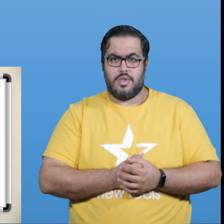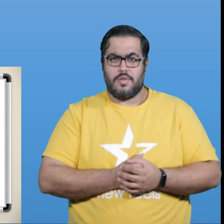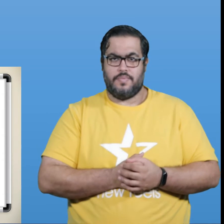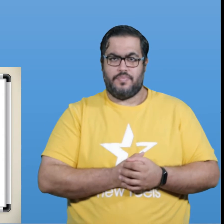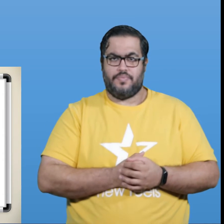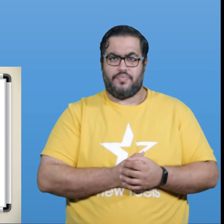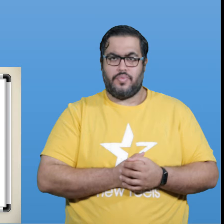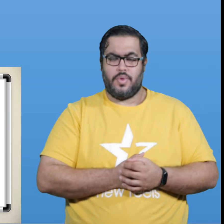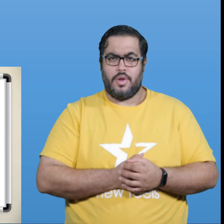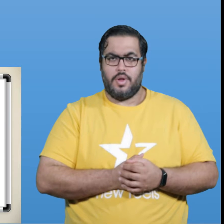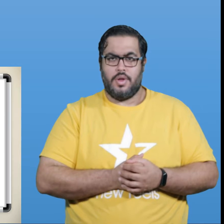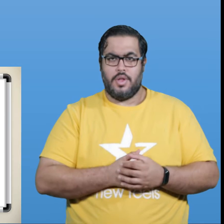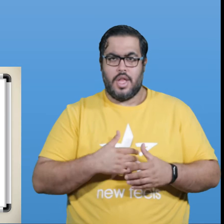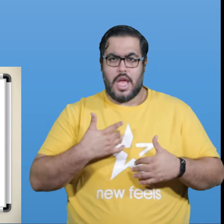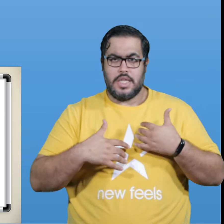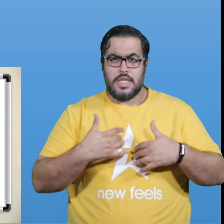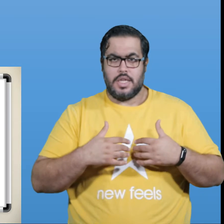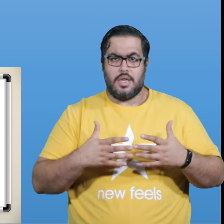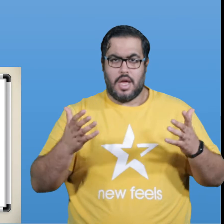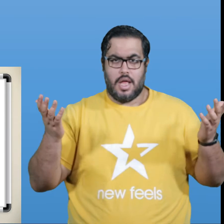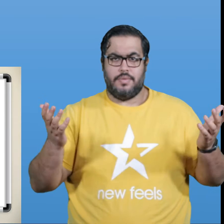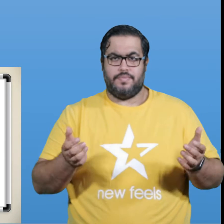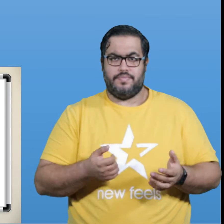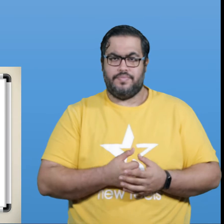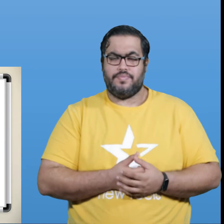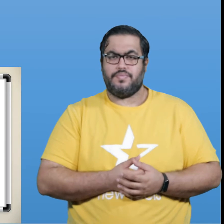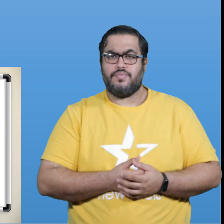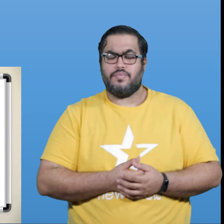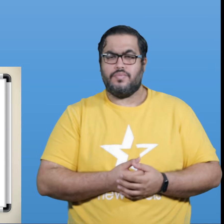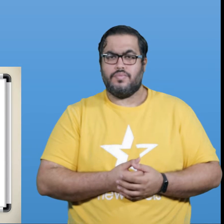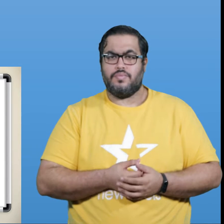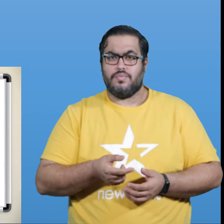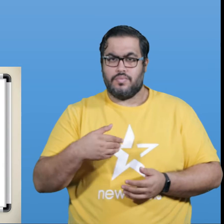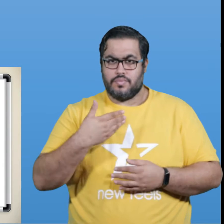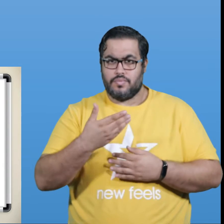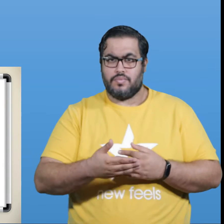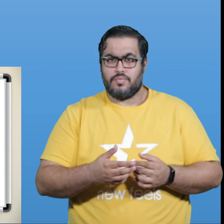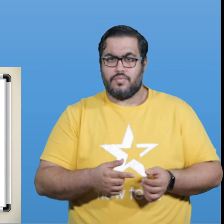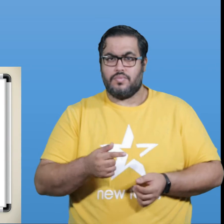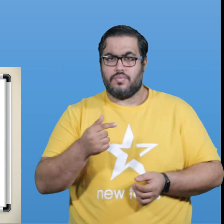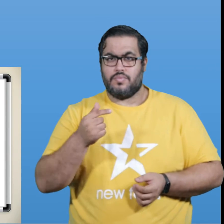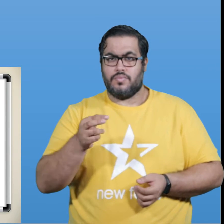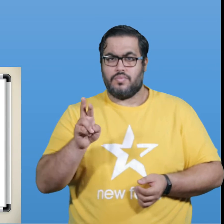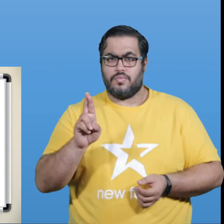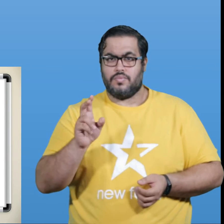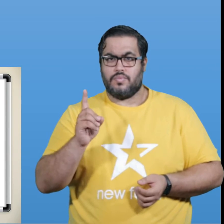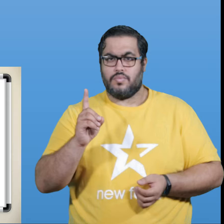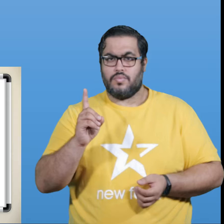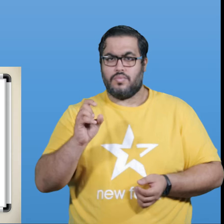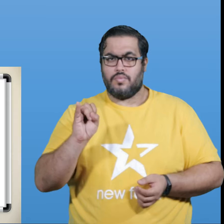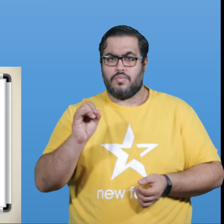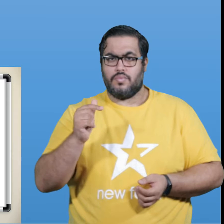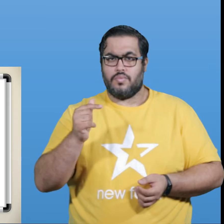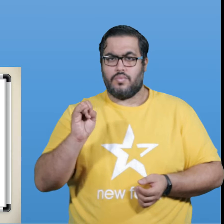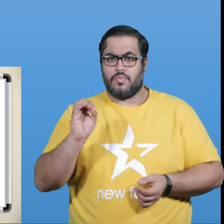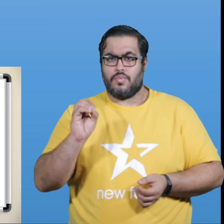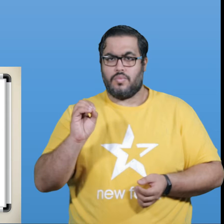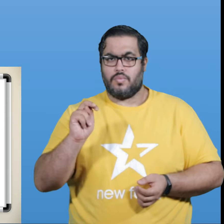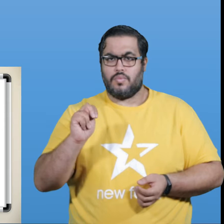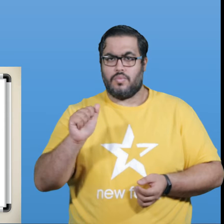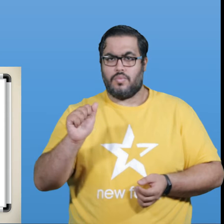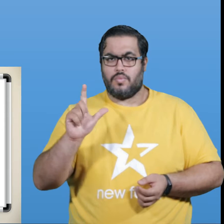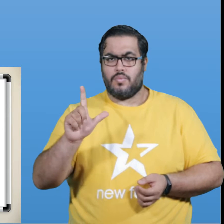at graduation. Final word is traditionally. It means habitually done, used, or found. For